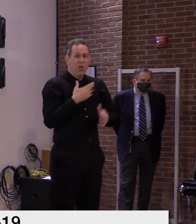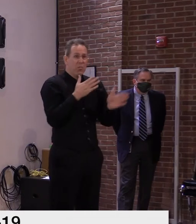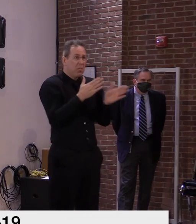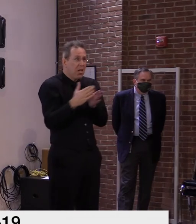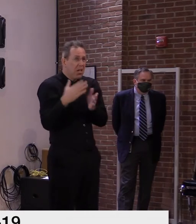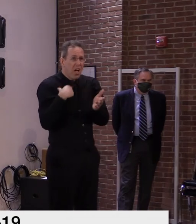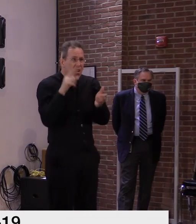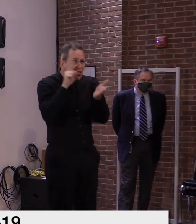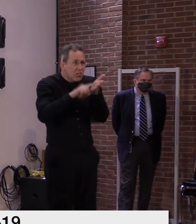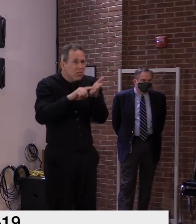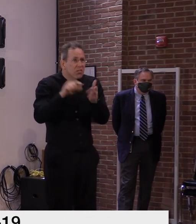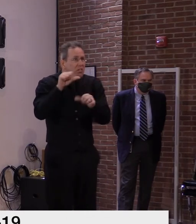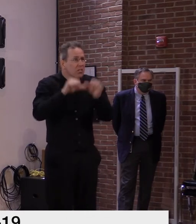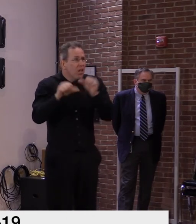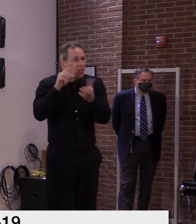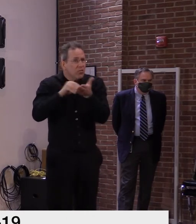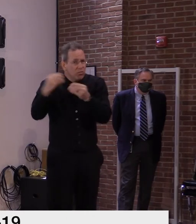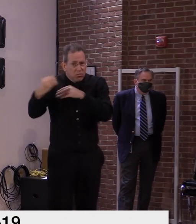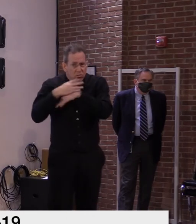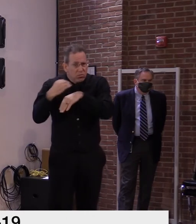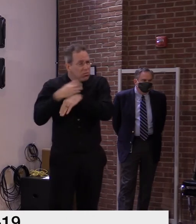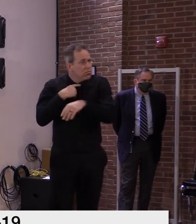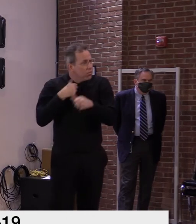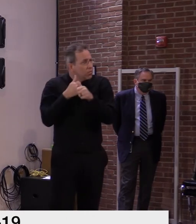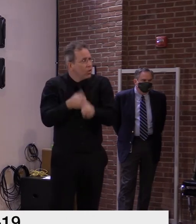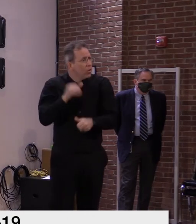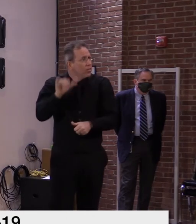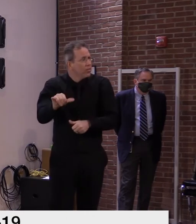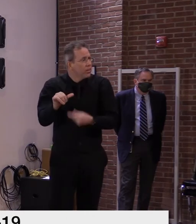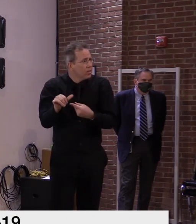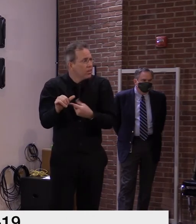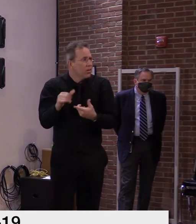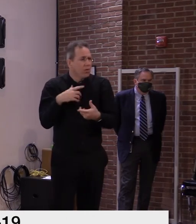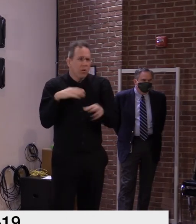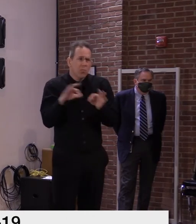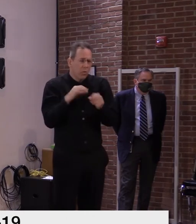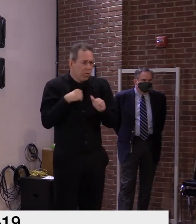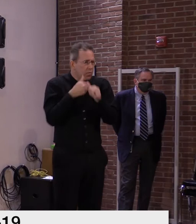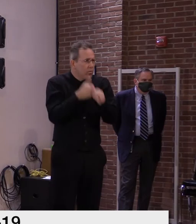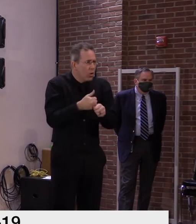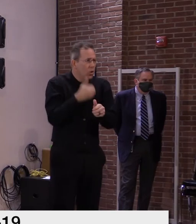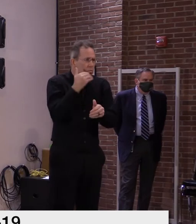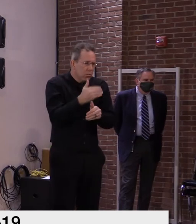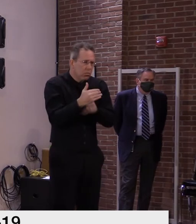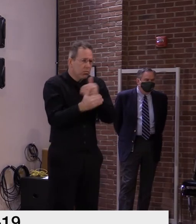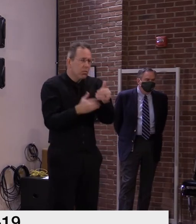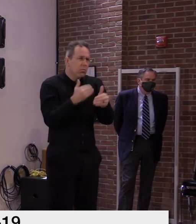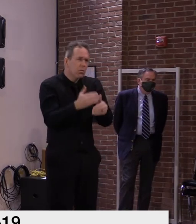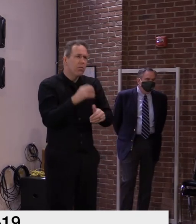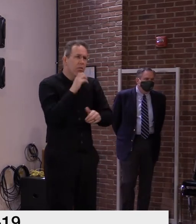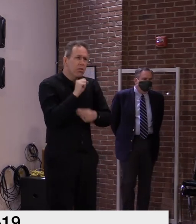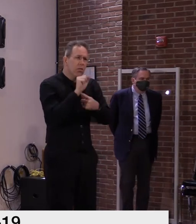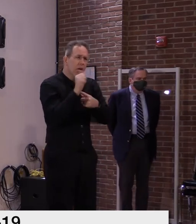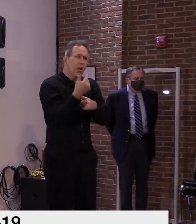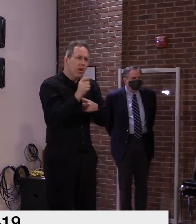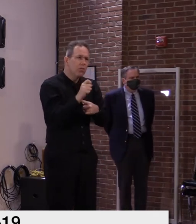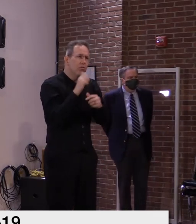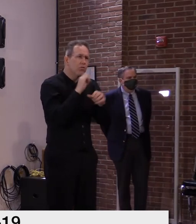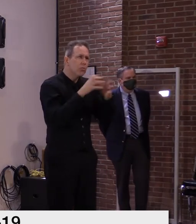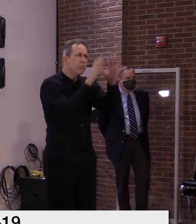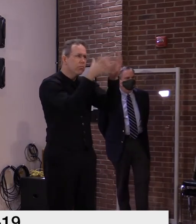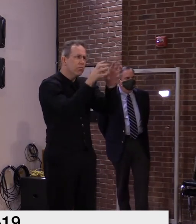But it's important to us to move forward in this system, in the education system, as because of what we laid out